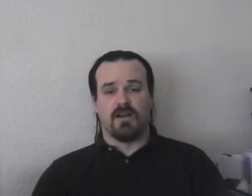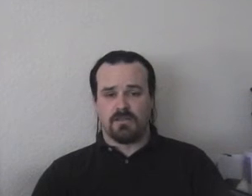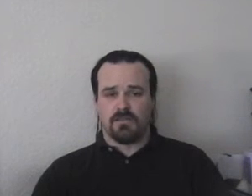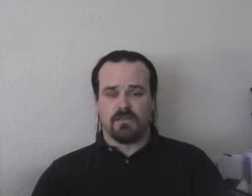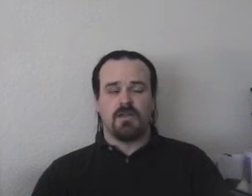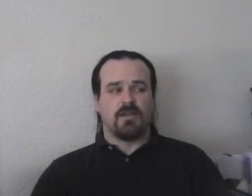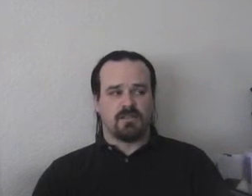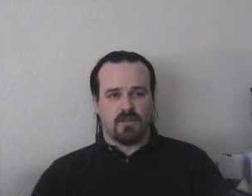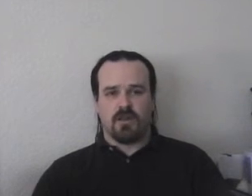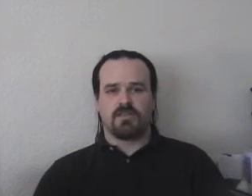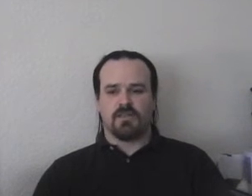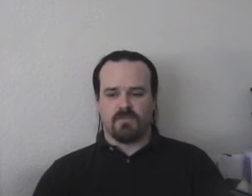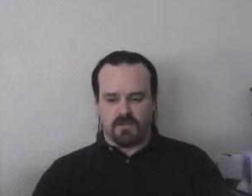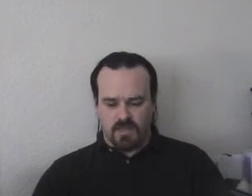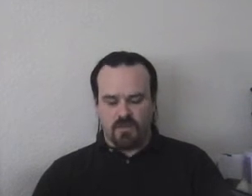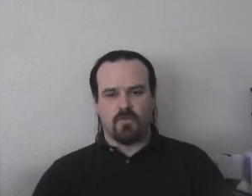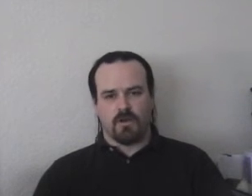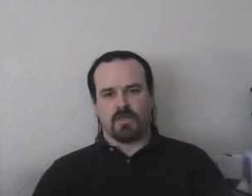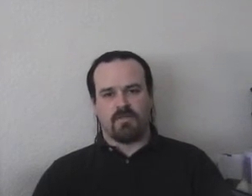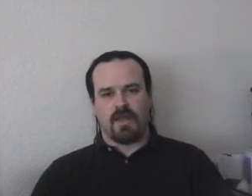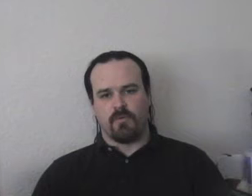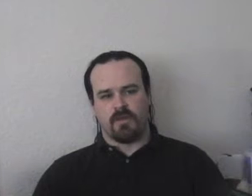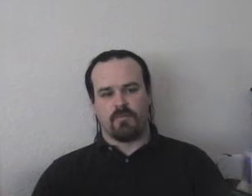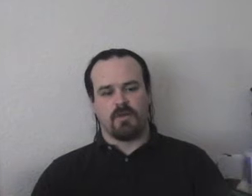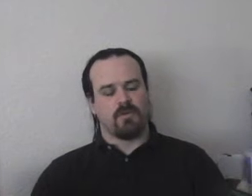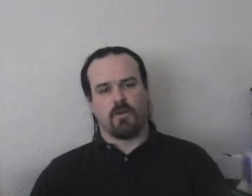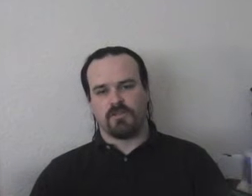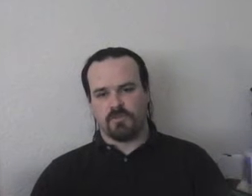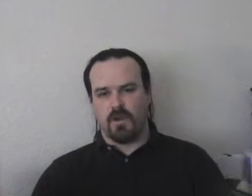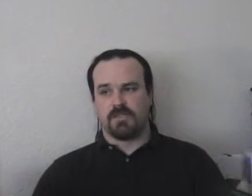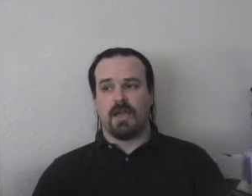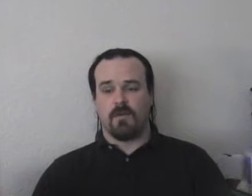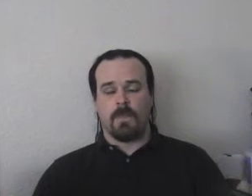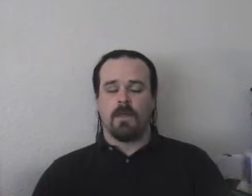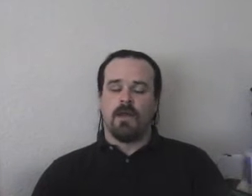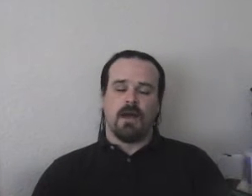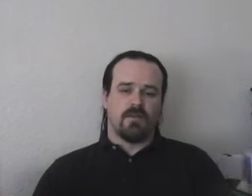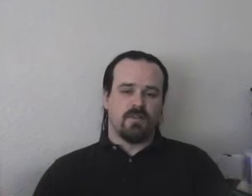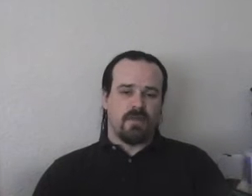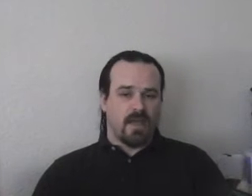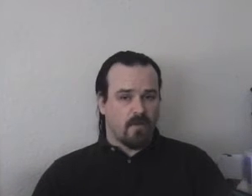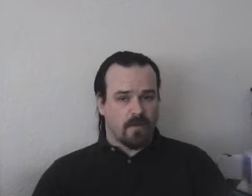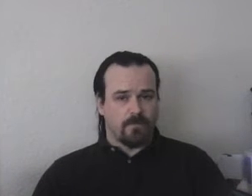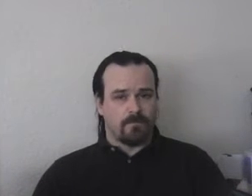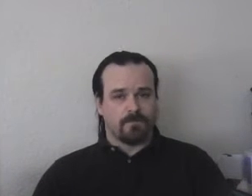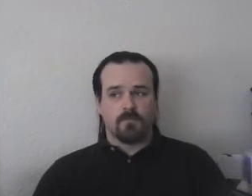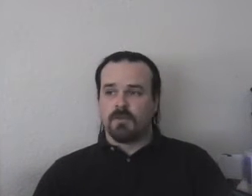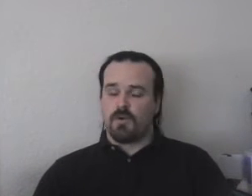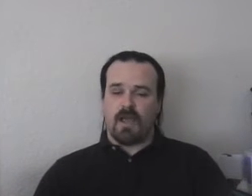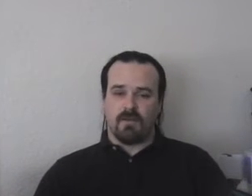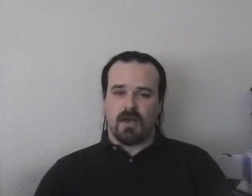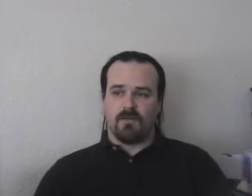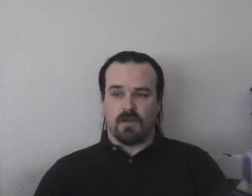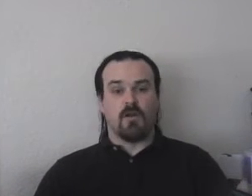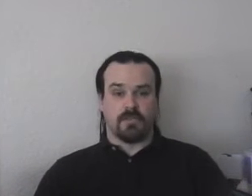9 months. That's the longest of continual work that I've had with a company, but the work just winds down. I live in the Bay Area, so I have a lot of, or